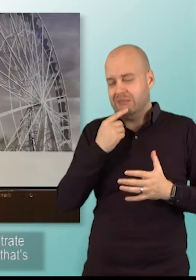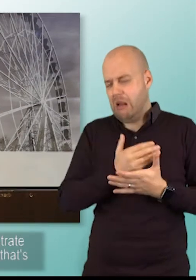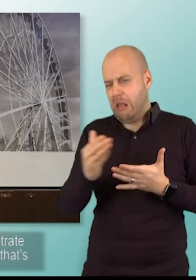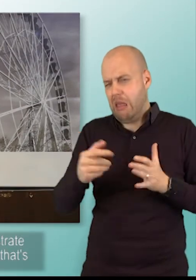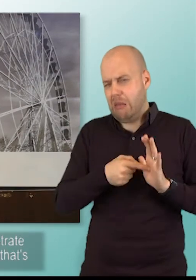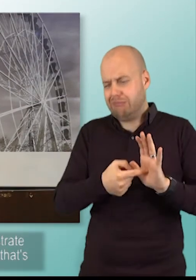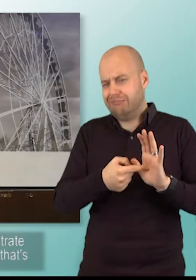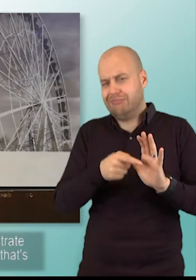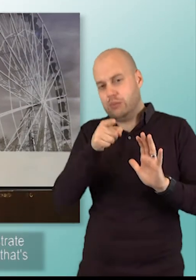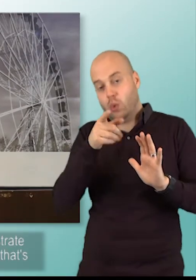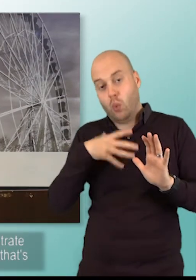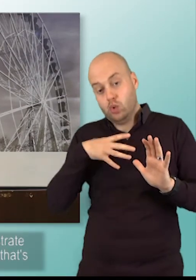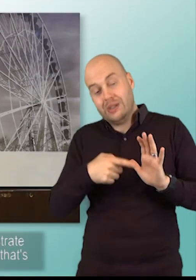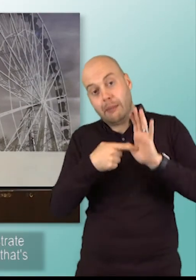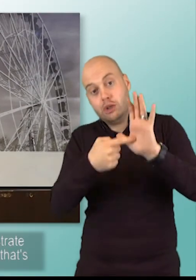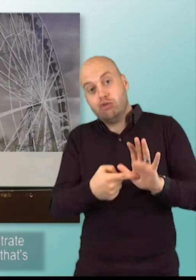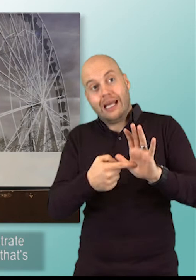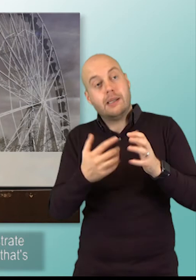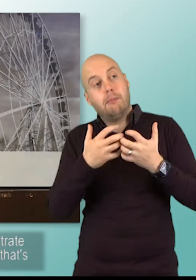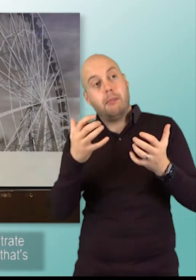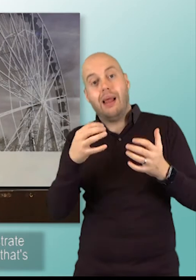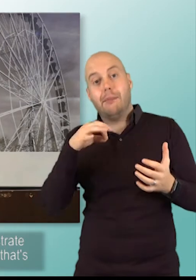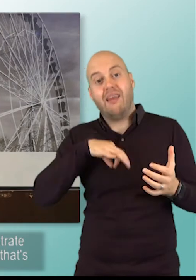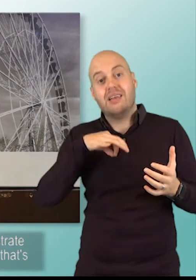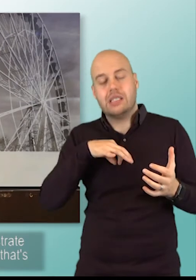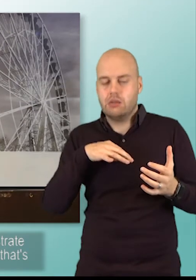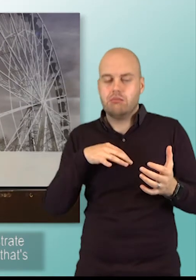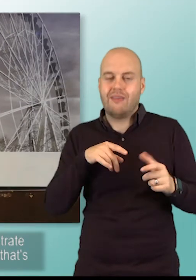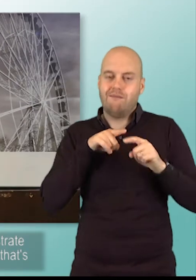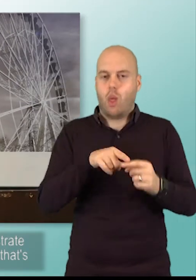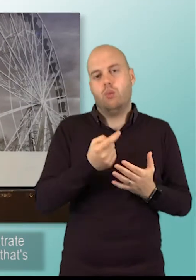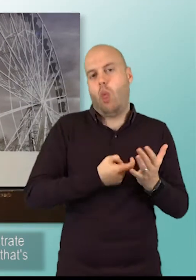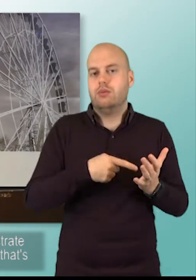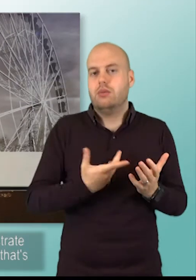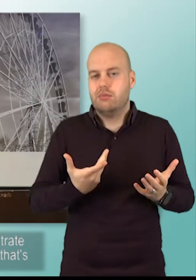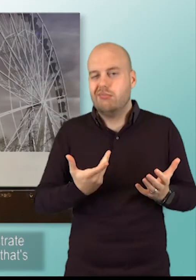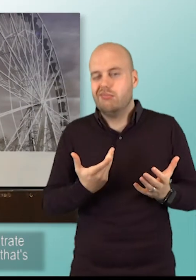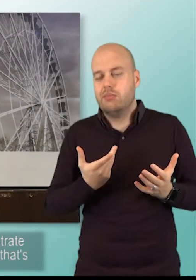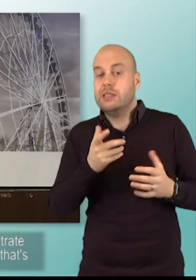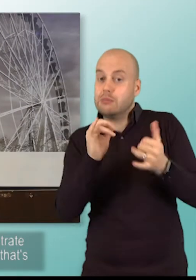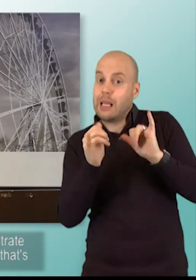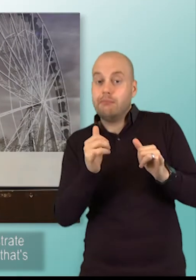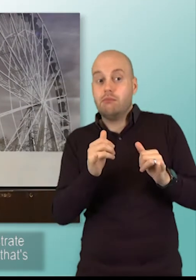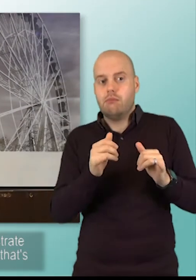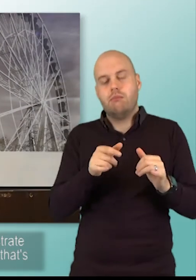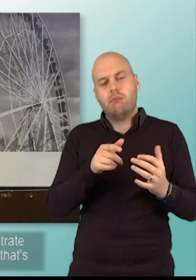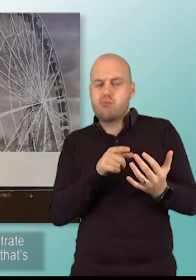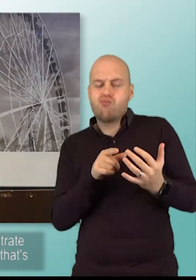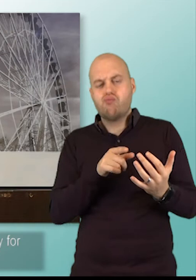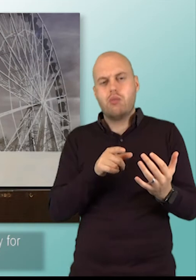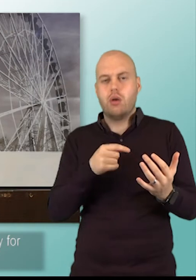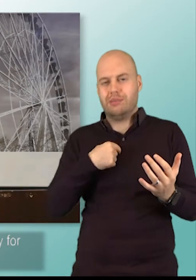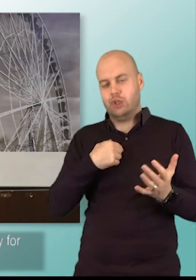clear about what you need to do in order to demonstrate public benefit. Sometimes that's a fine